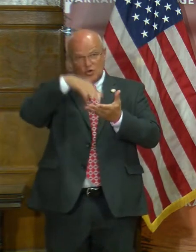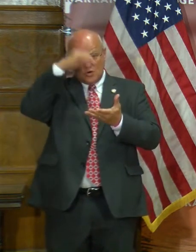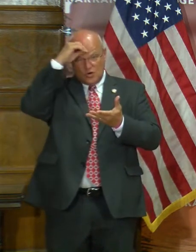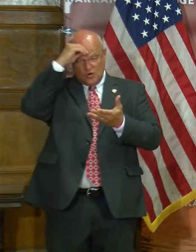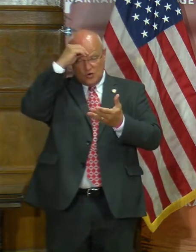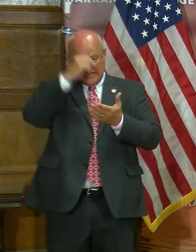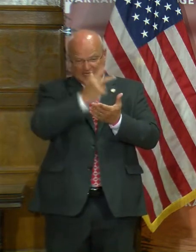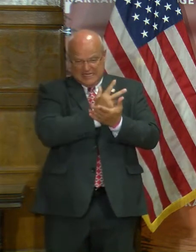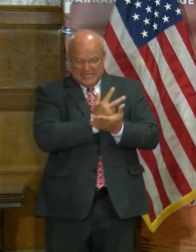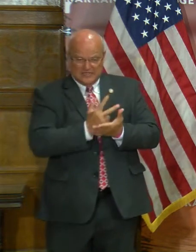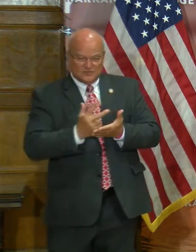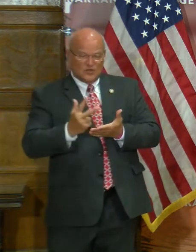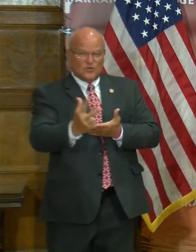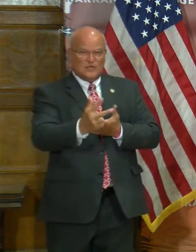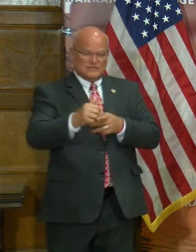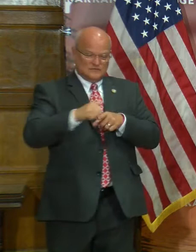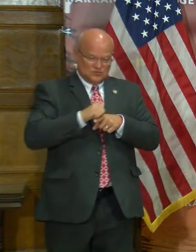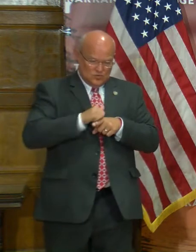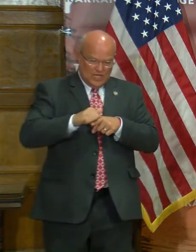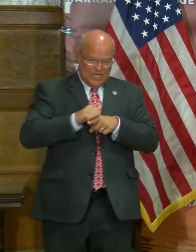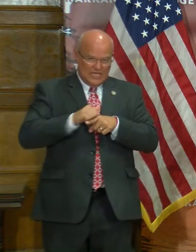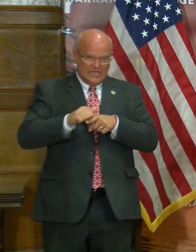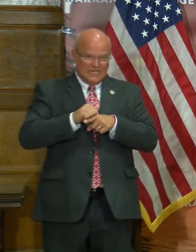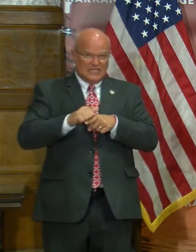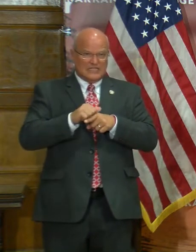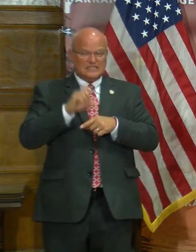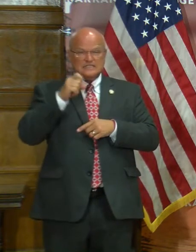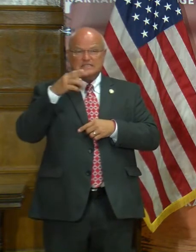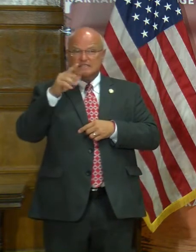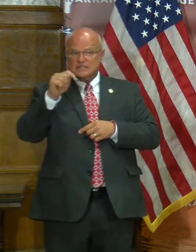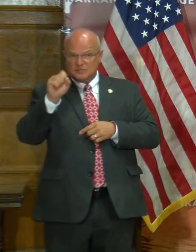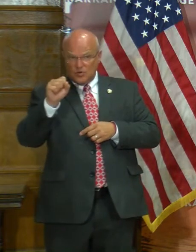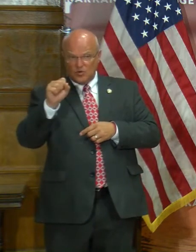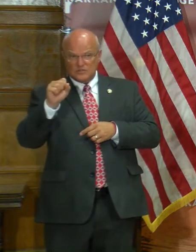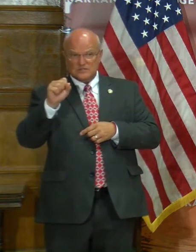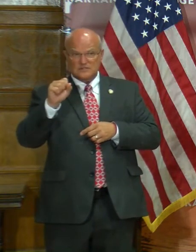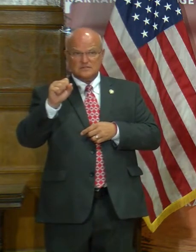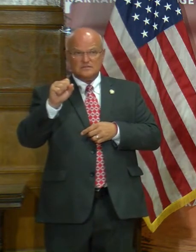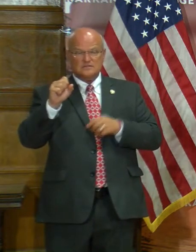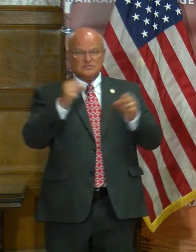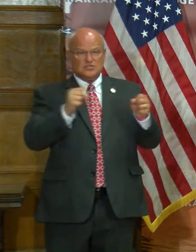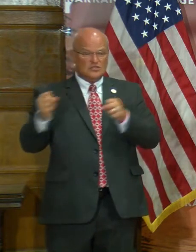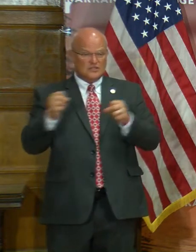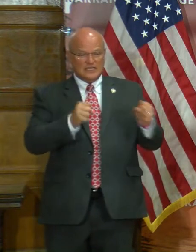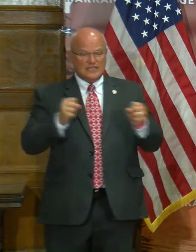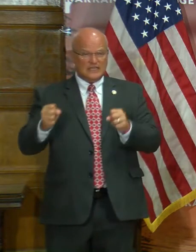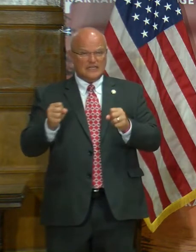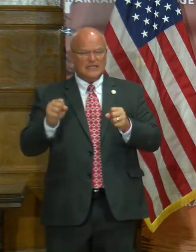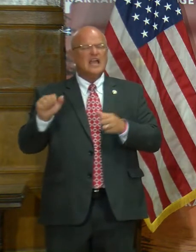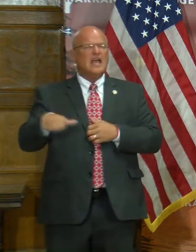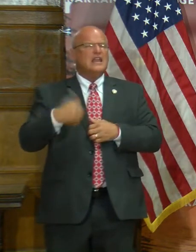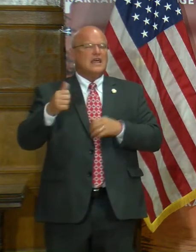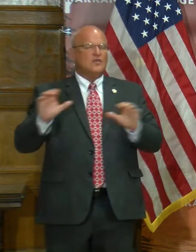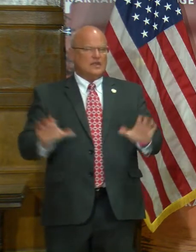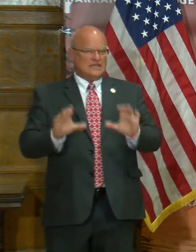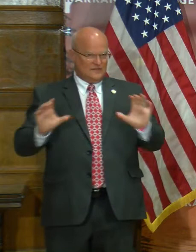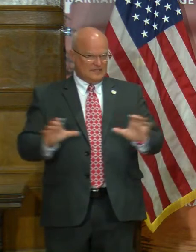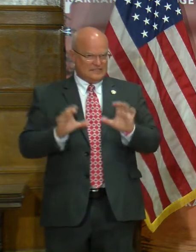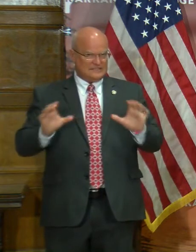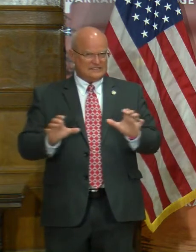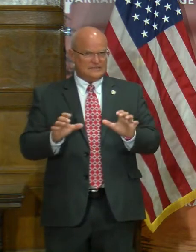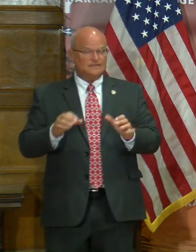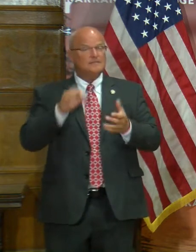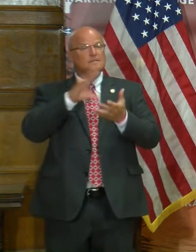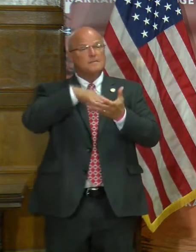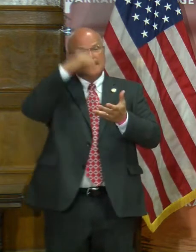3 weeks of training and practice in the fields of sports, cheerleading, and other activities. We